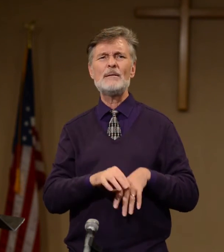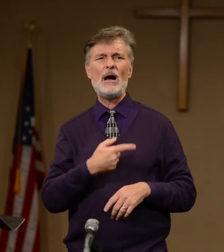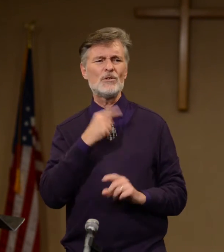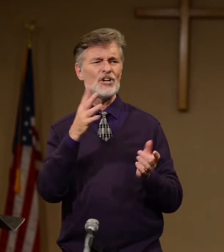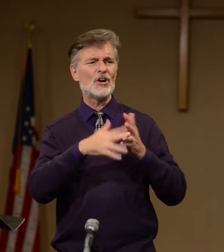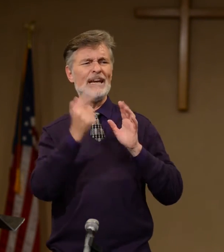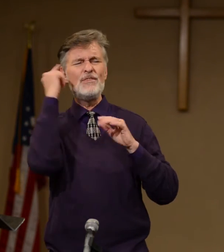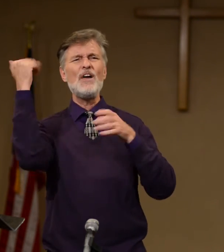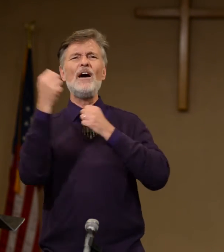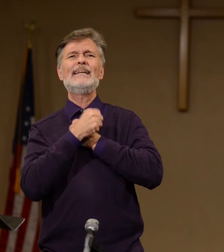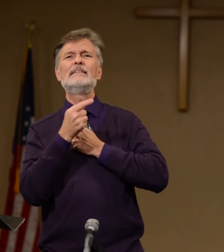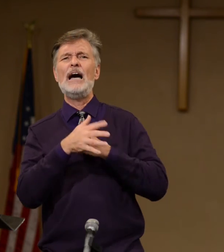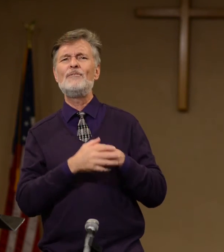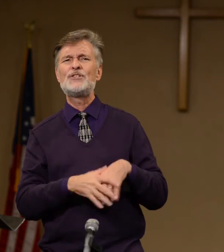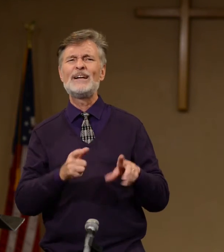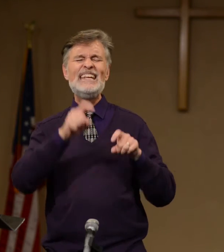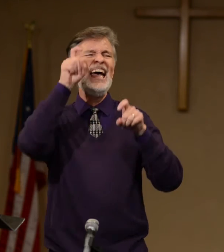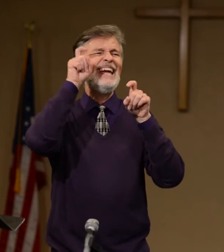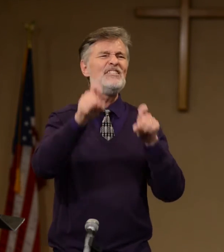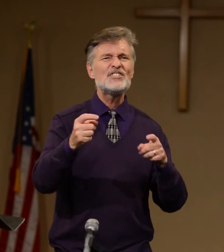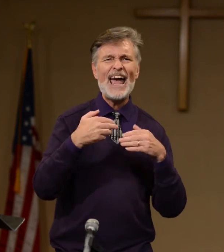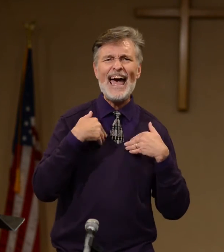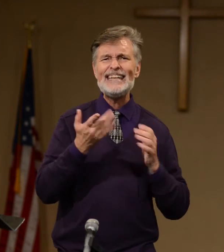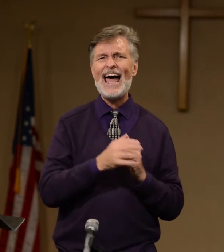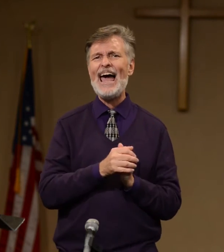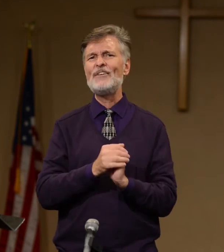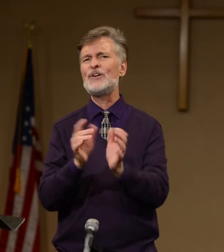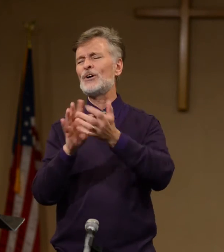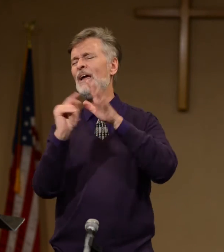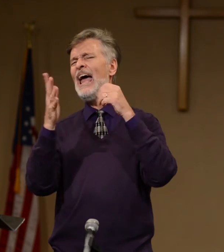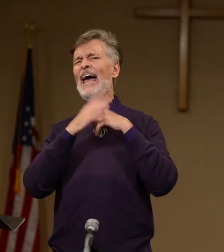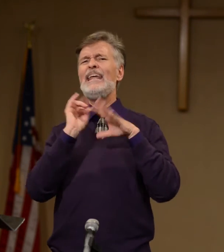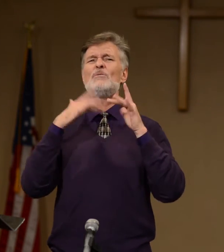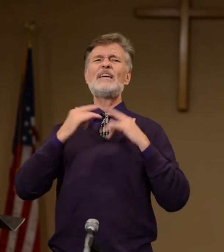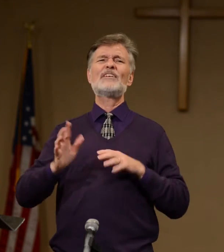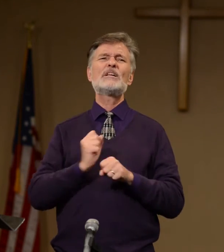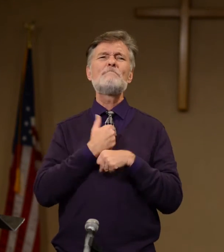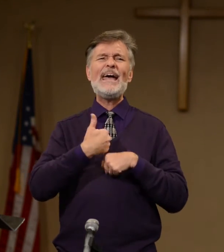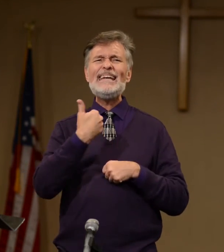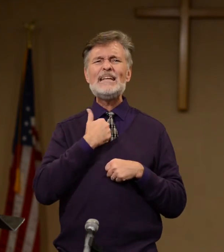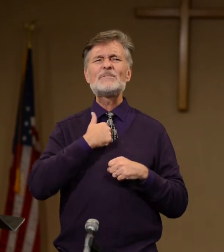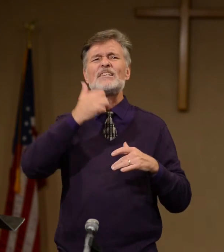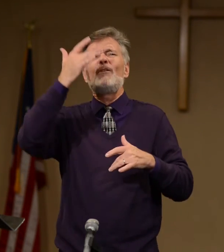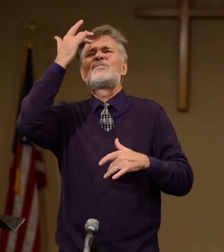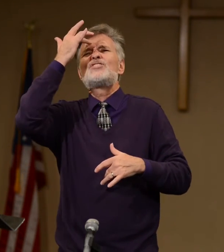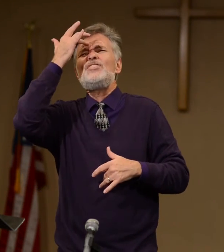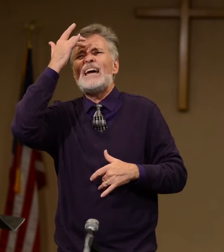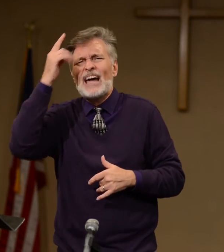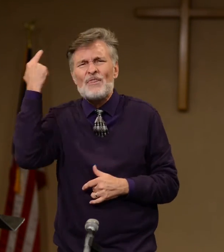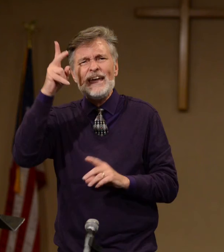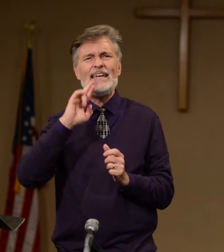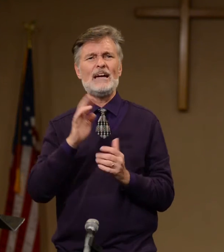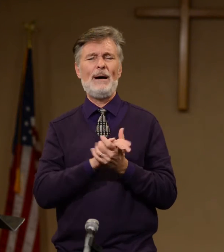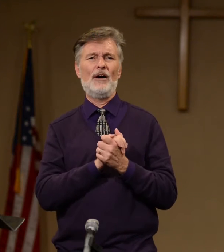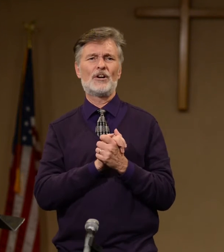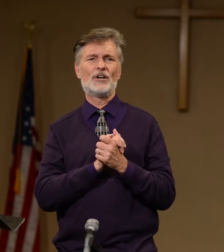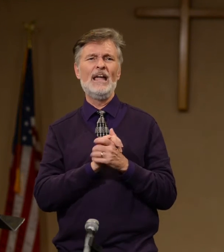about was her, and he thought he loved her, and he just had to have her. And he was actually made himself sick thinking about her